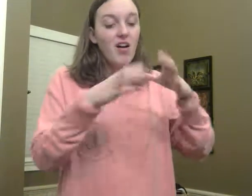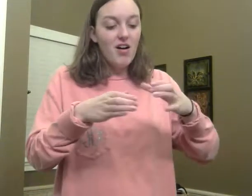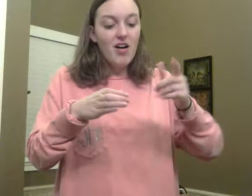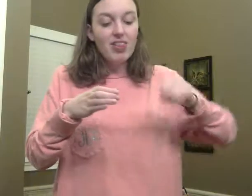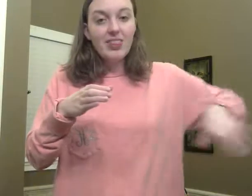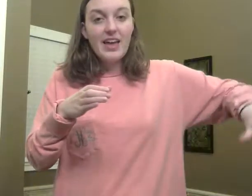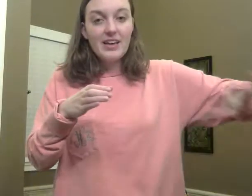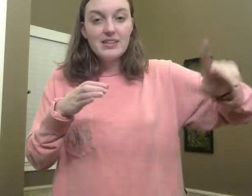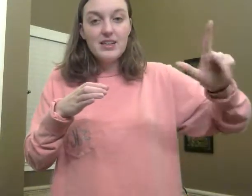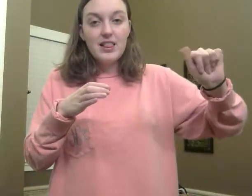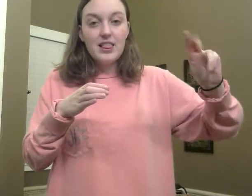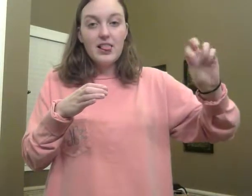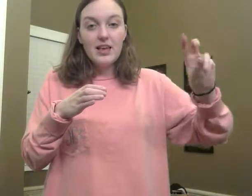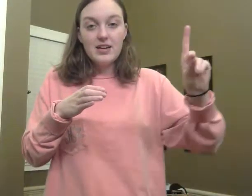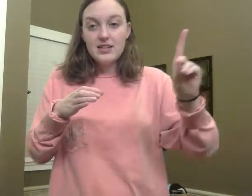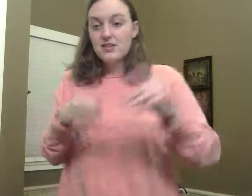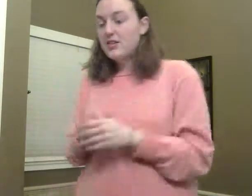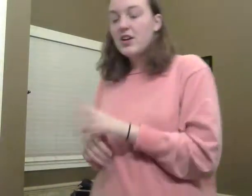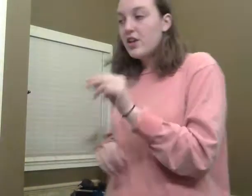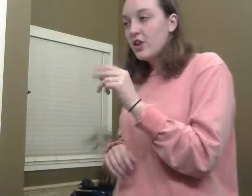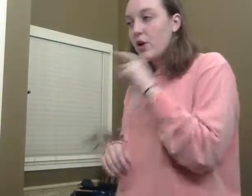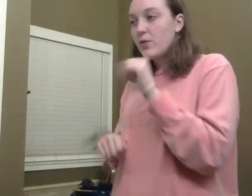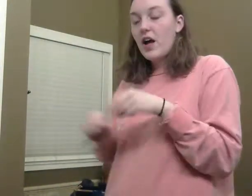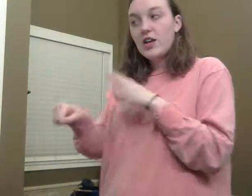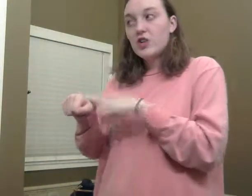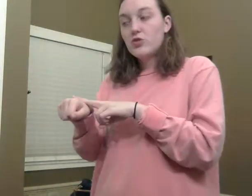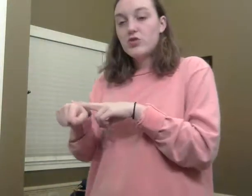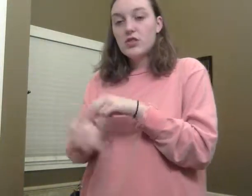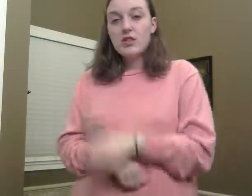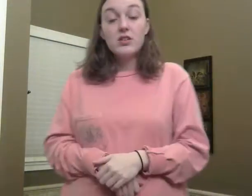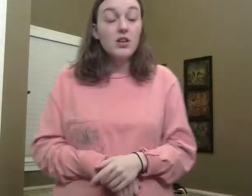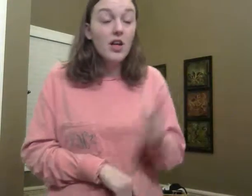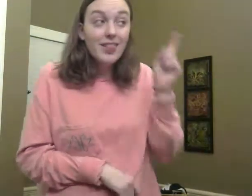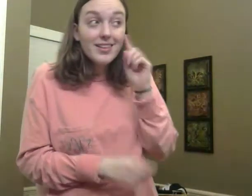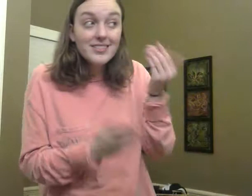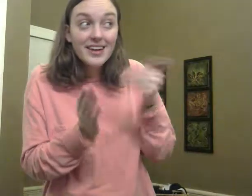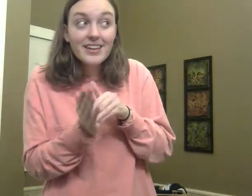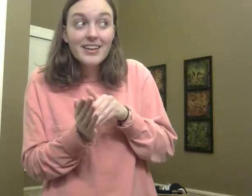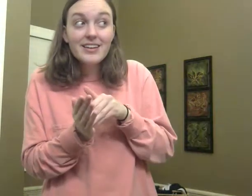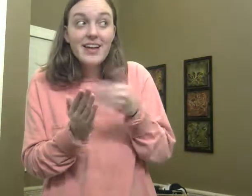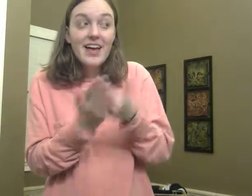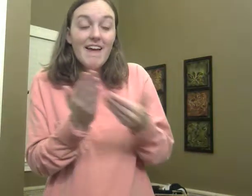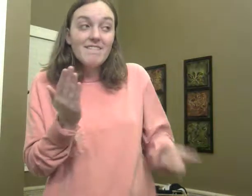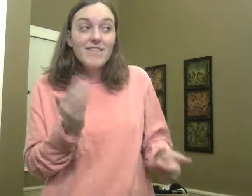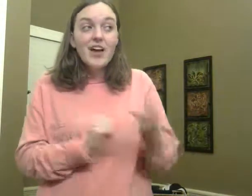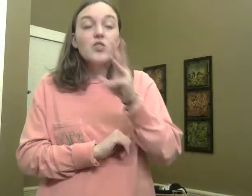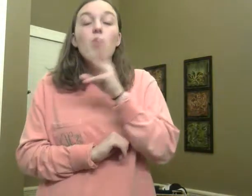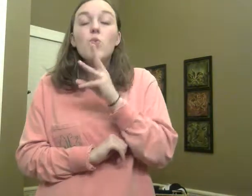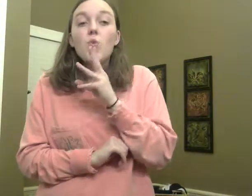No, not usually. Okay, but listen to it one more time. In fact, water striders only go inland when rain or strong